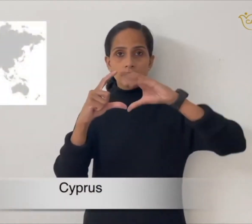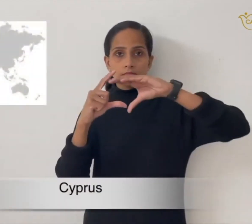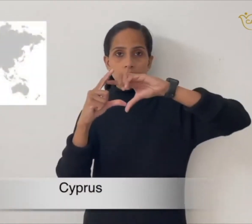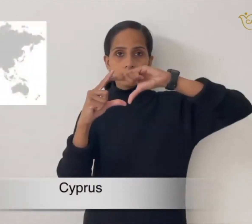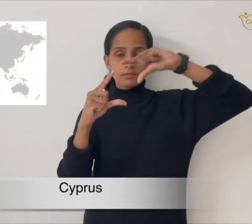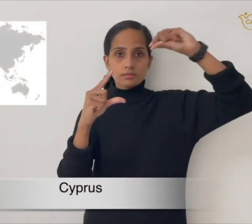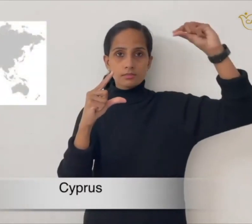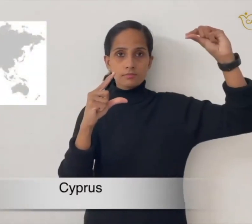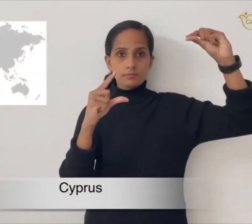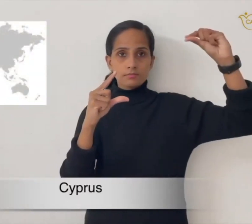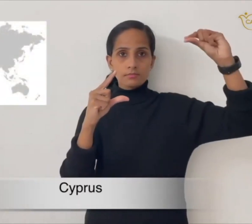Cyprus,